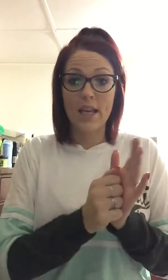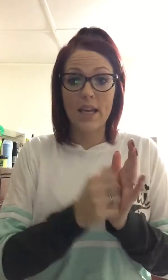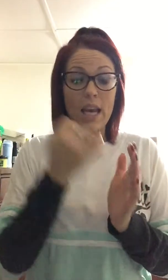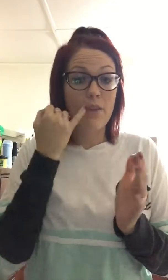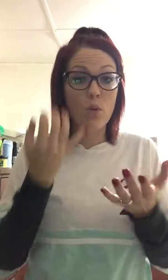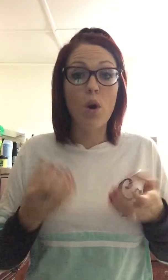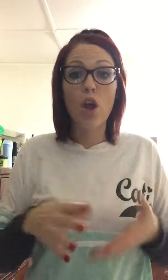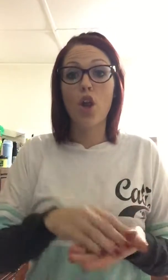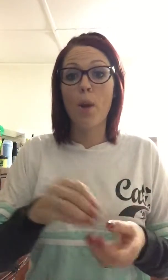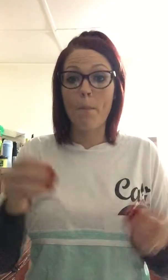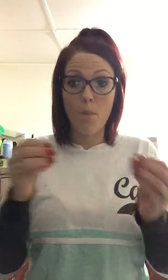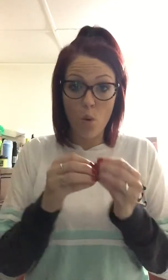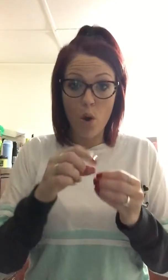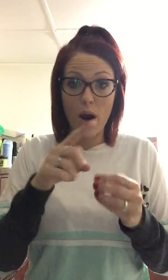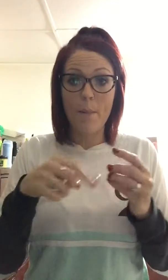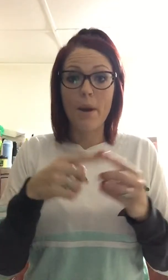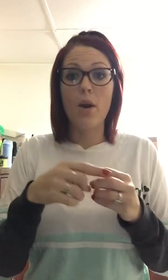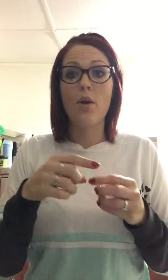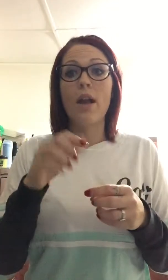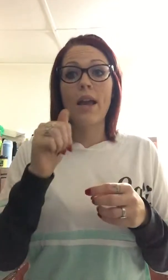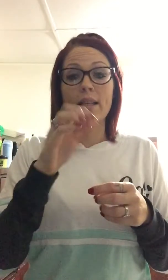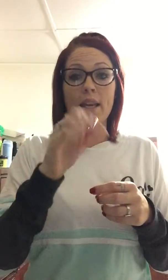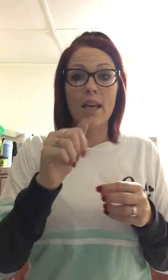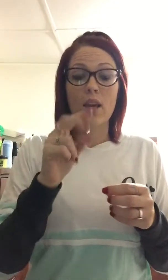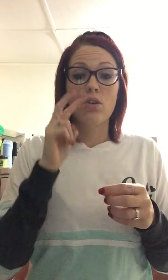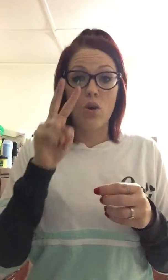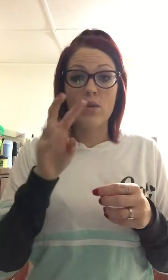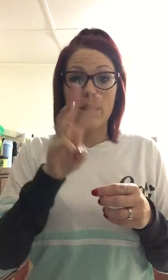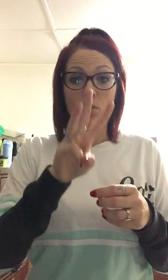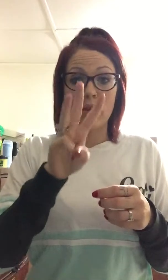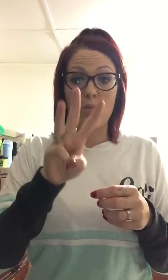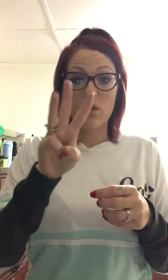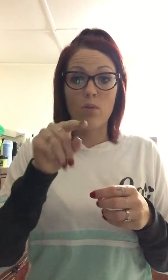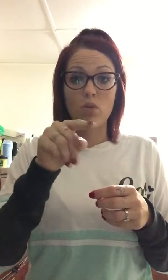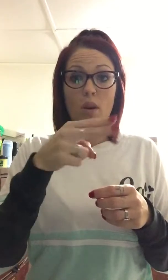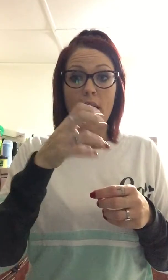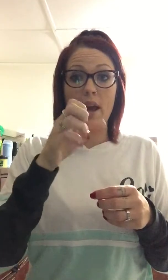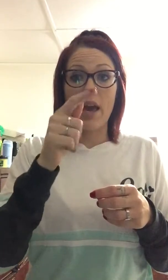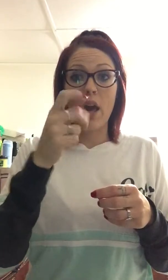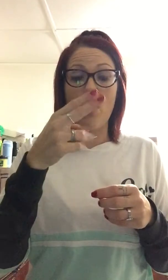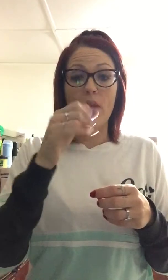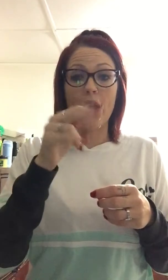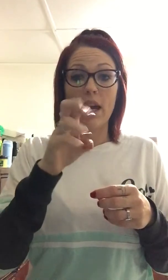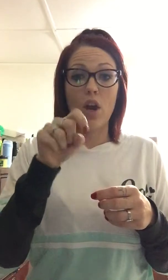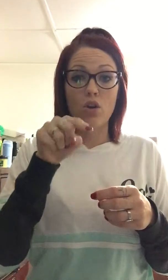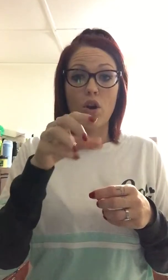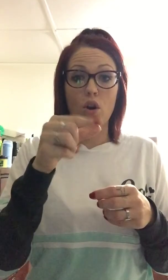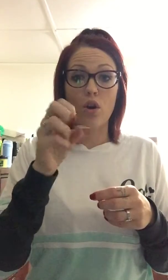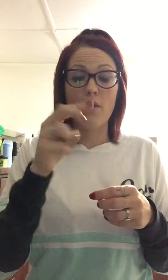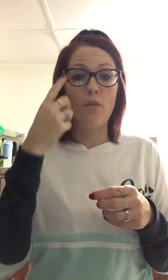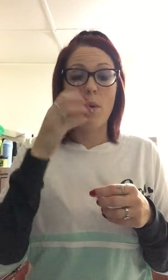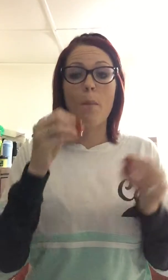pay more for it than they would in other comparable countries. The ACA aims to fix these issues by making